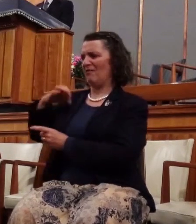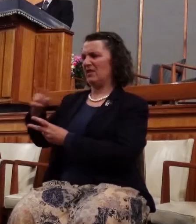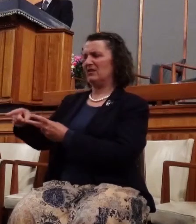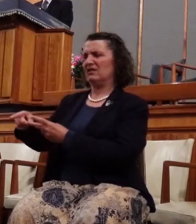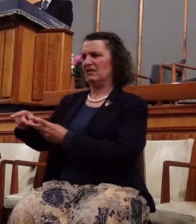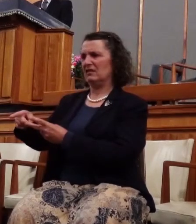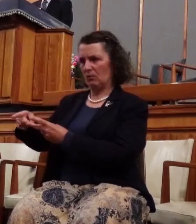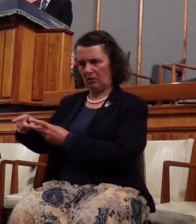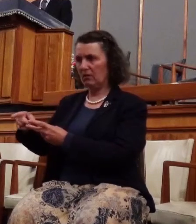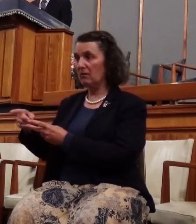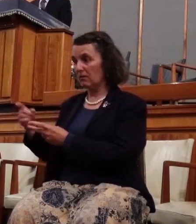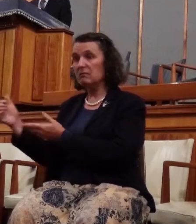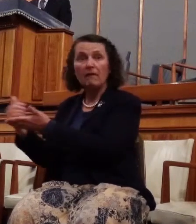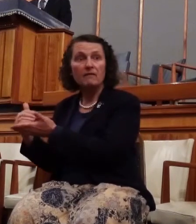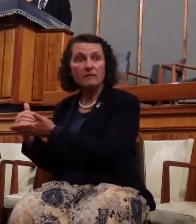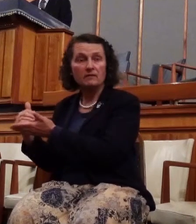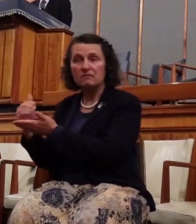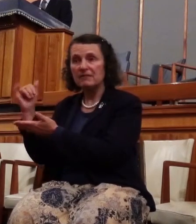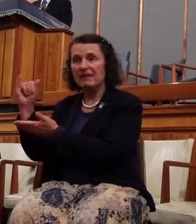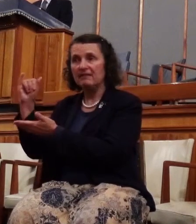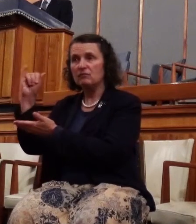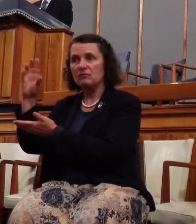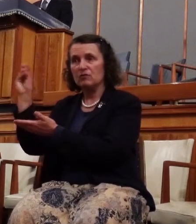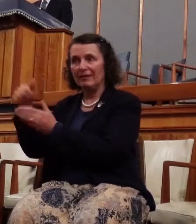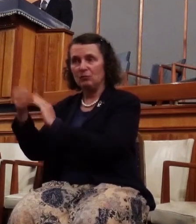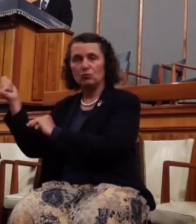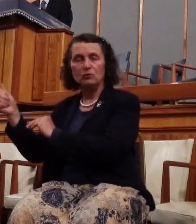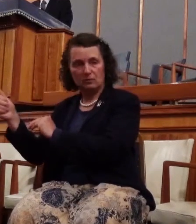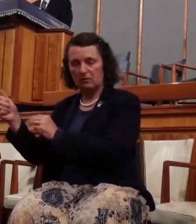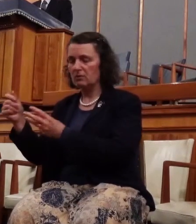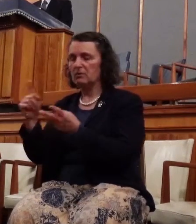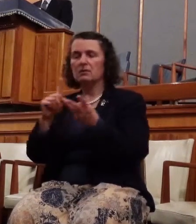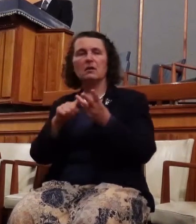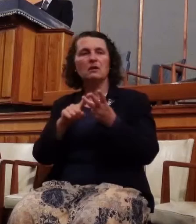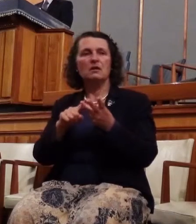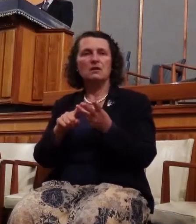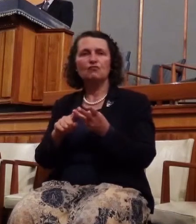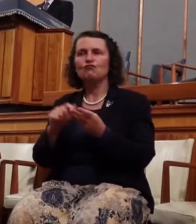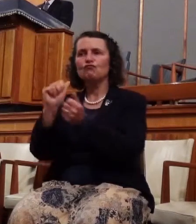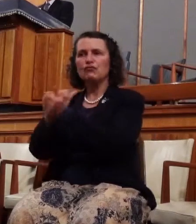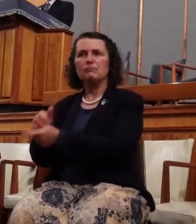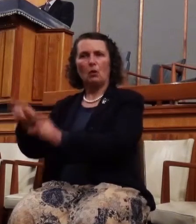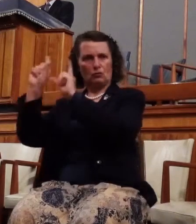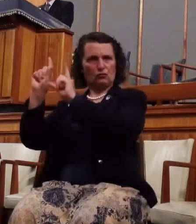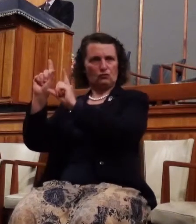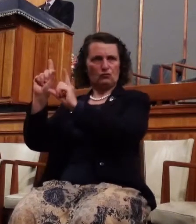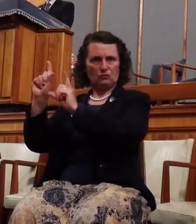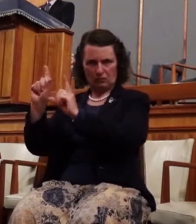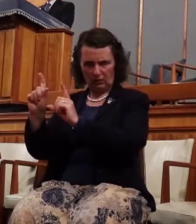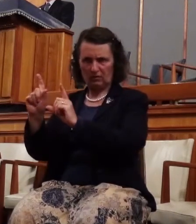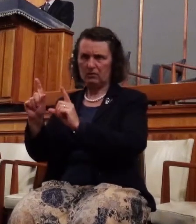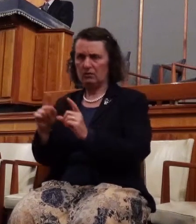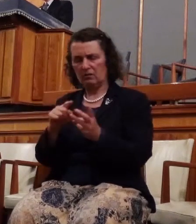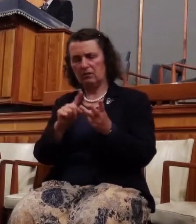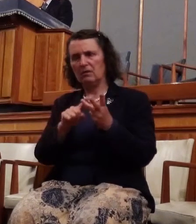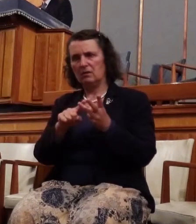man who is concerning us tonight, the jailor. But it is interesting, I'm sure